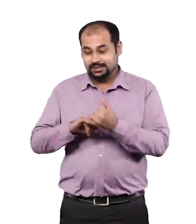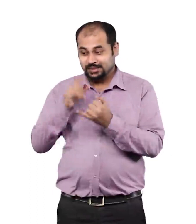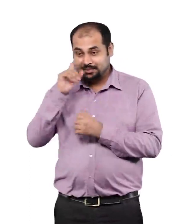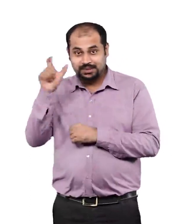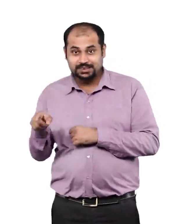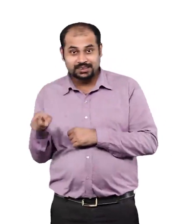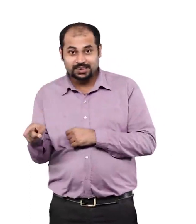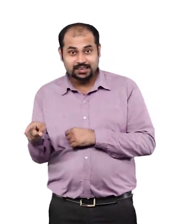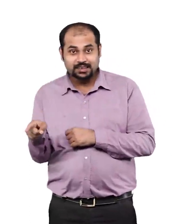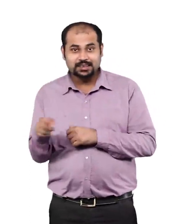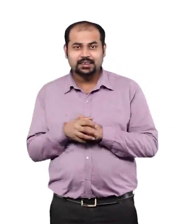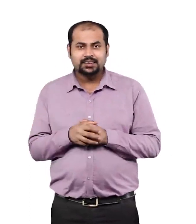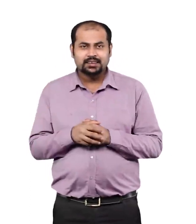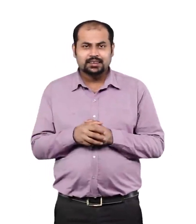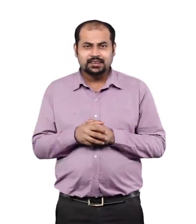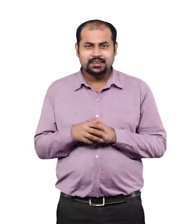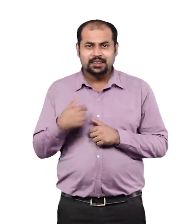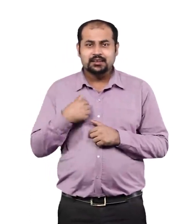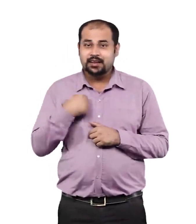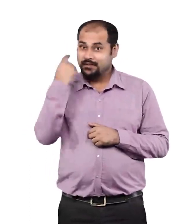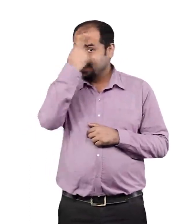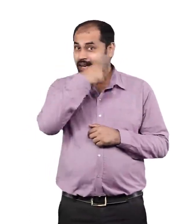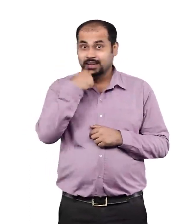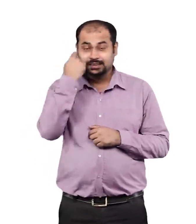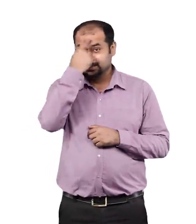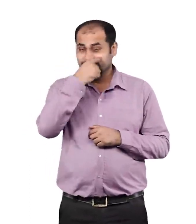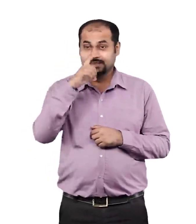Sanju: my face is about 1 handspan long.